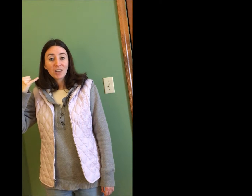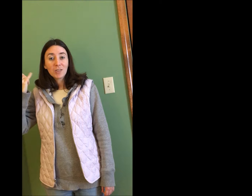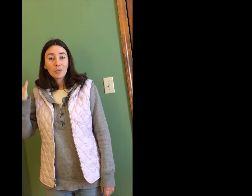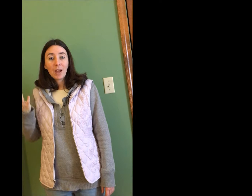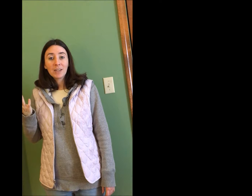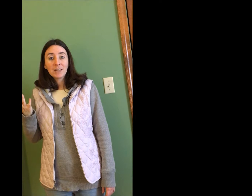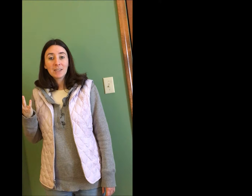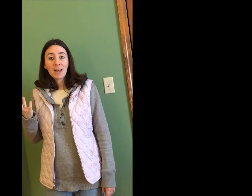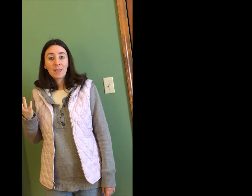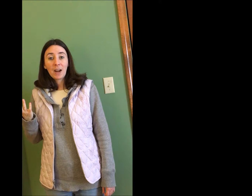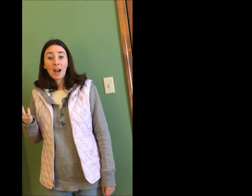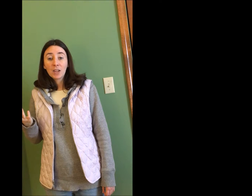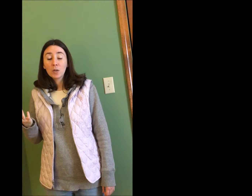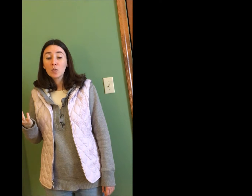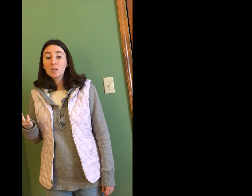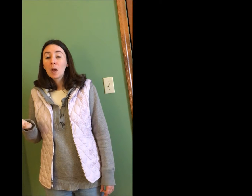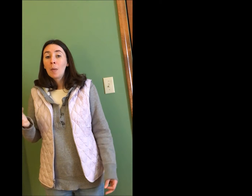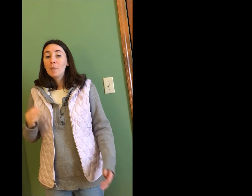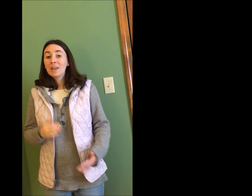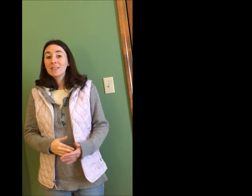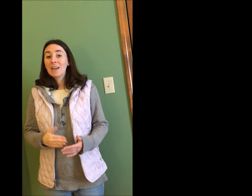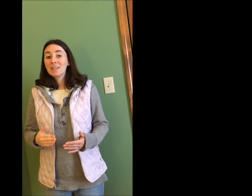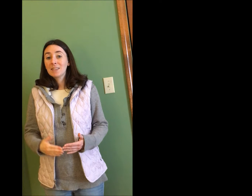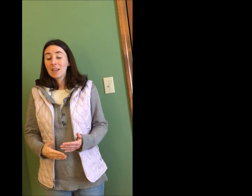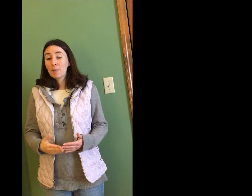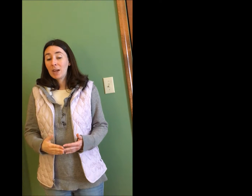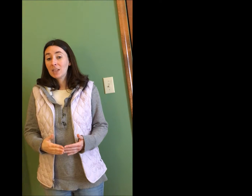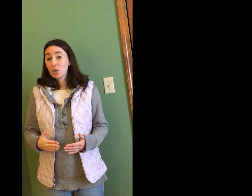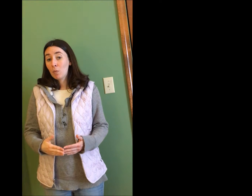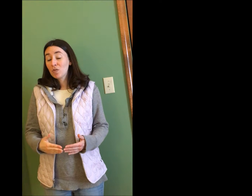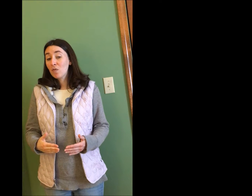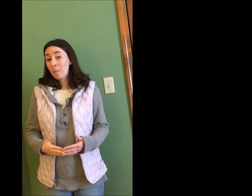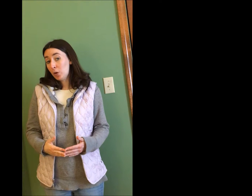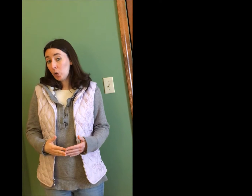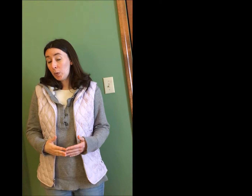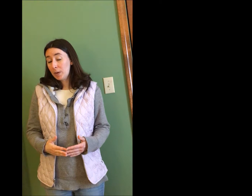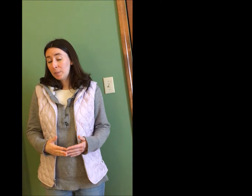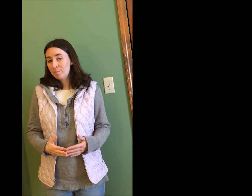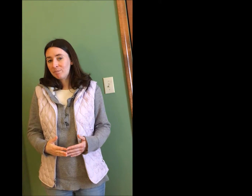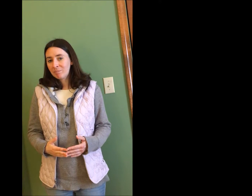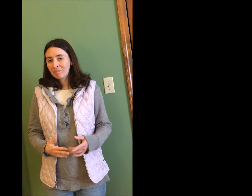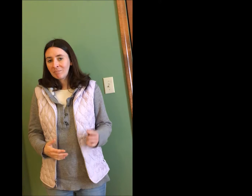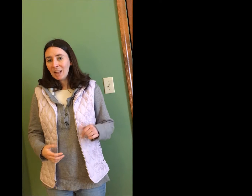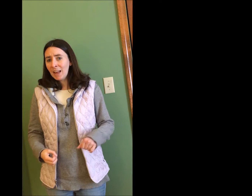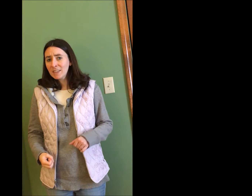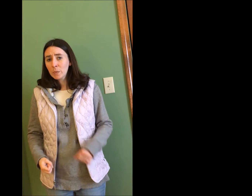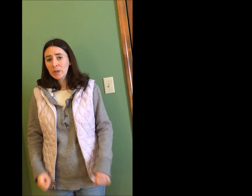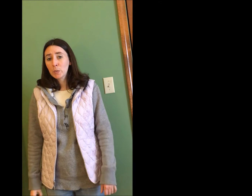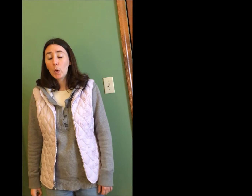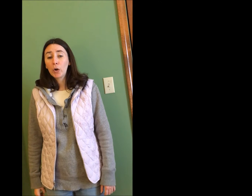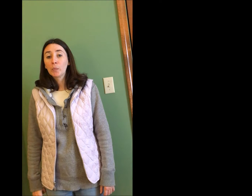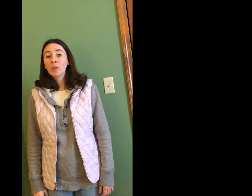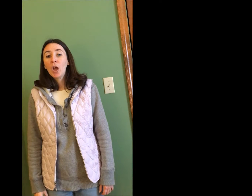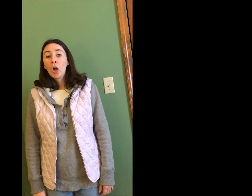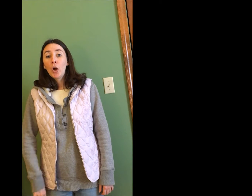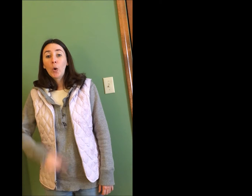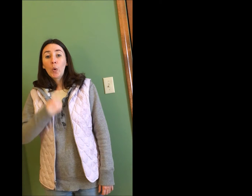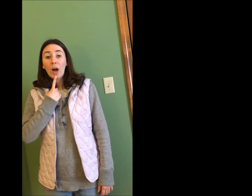So that is the sign that I use because that is the sign my kids are most familiar with. Last one is water. Oh,